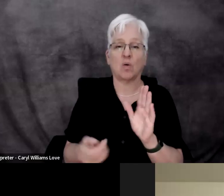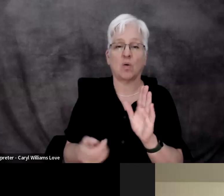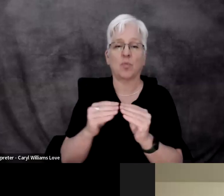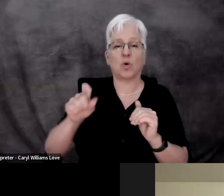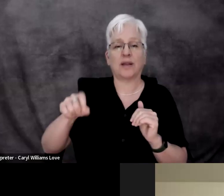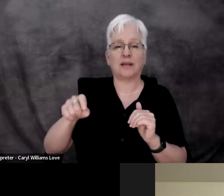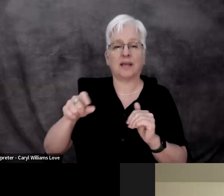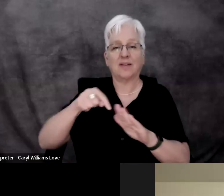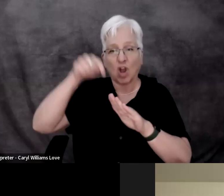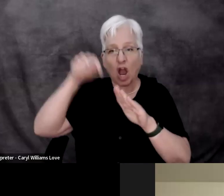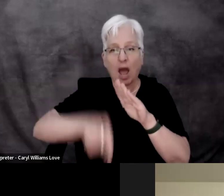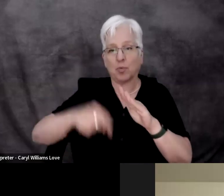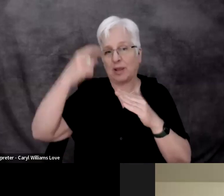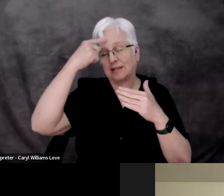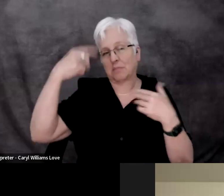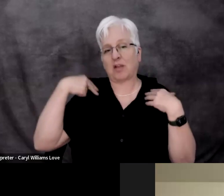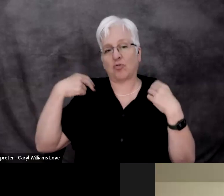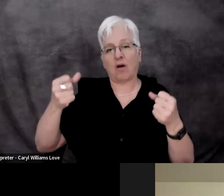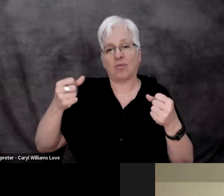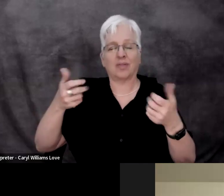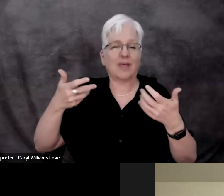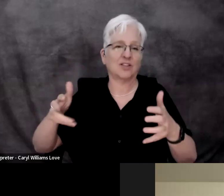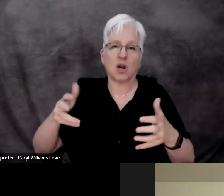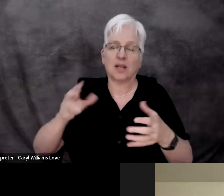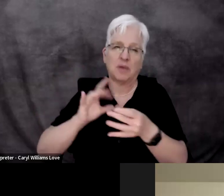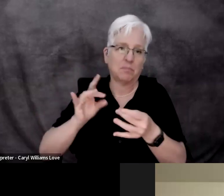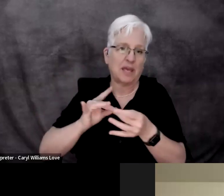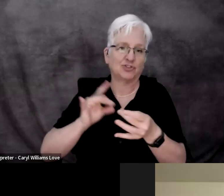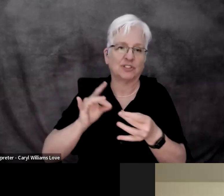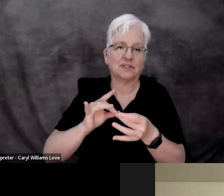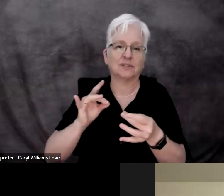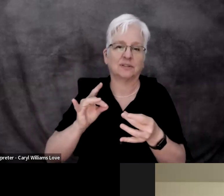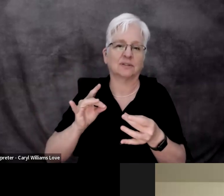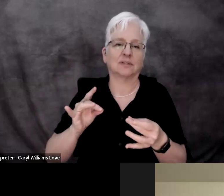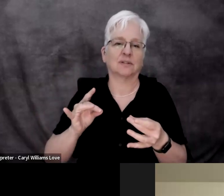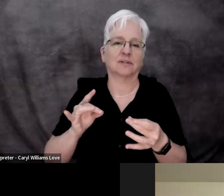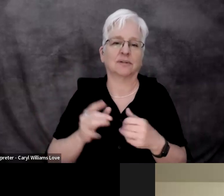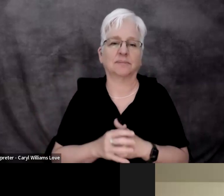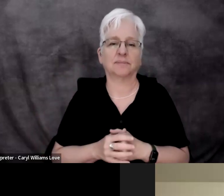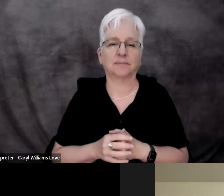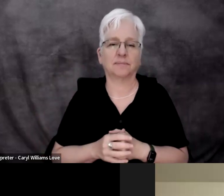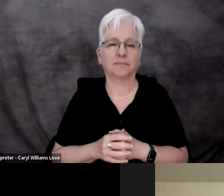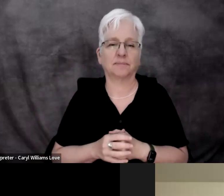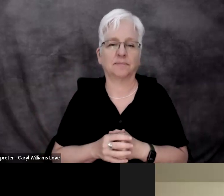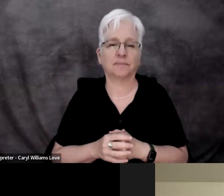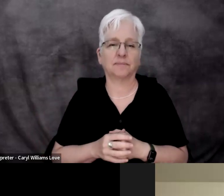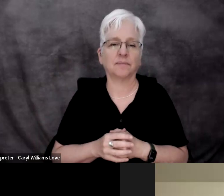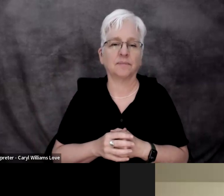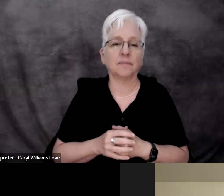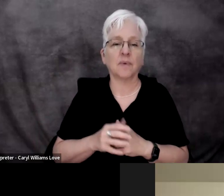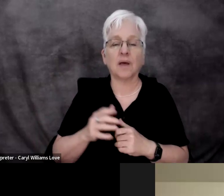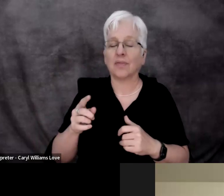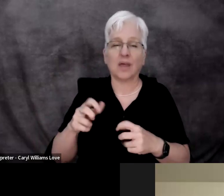supports. And that prevention and postvention is what is going to break the crisis cycle. And then some of the